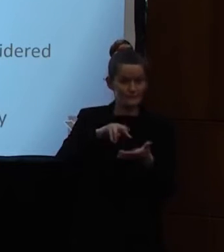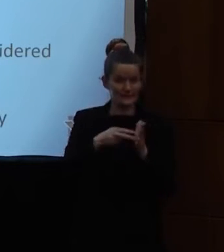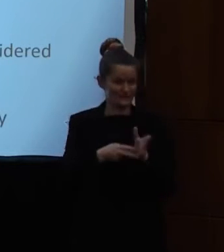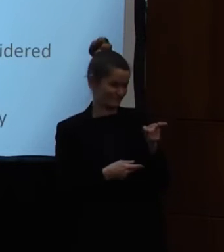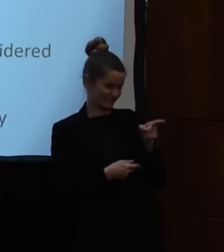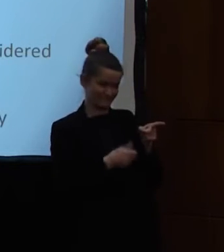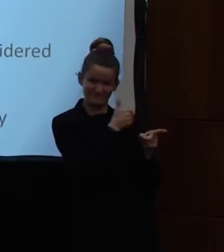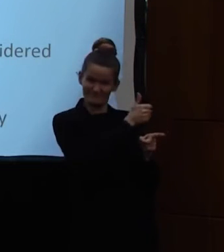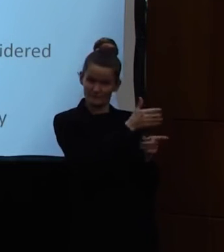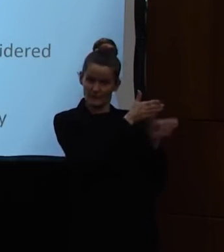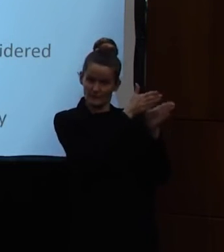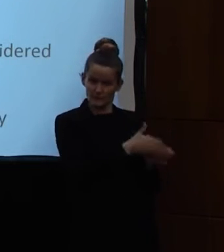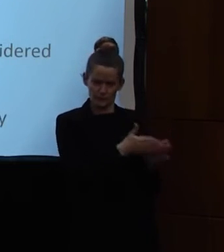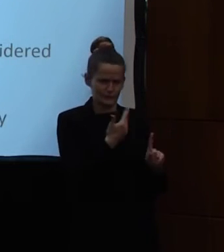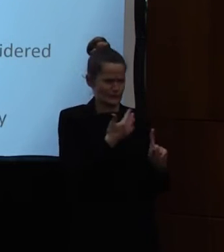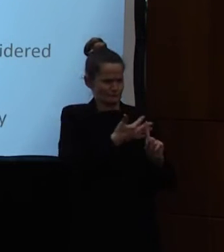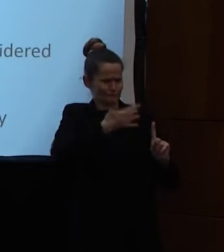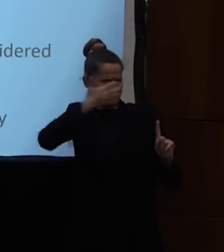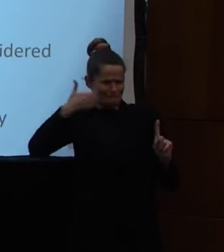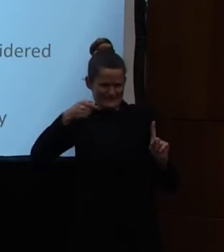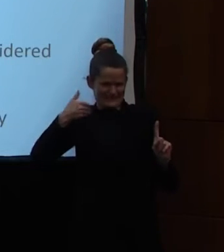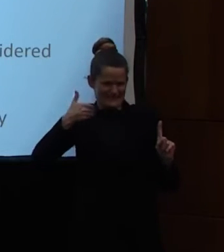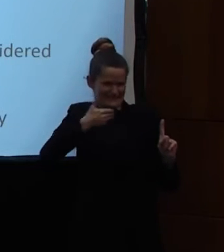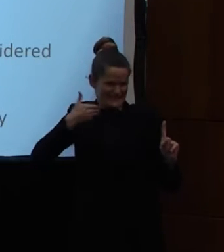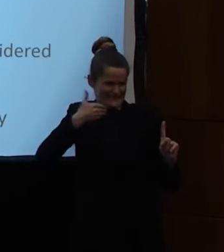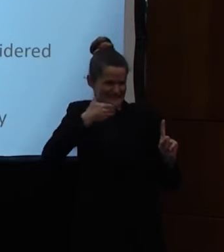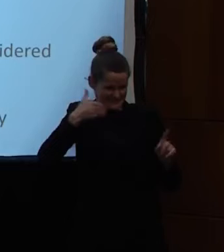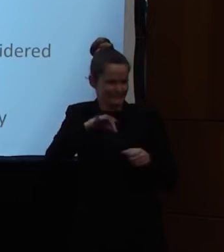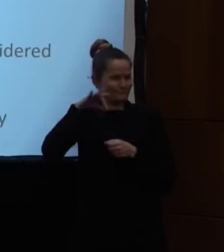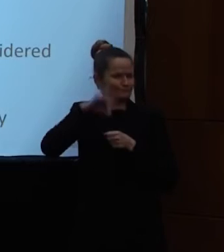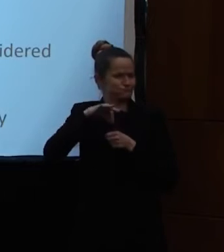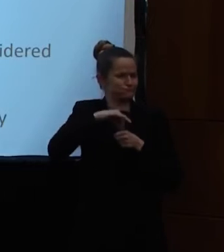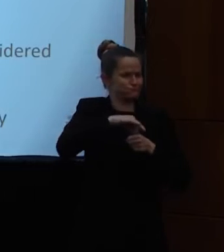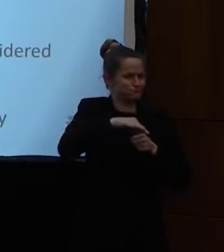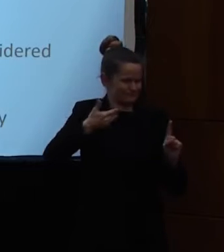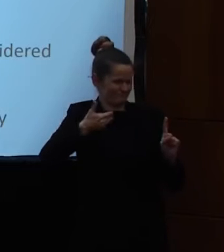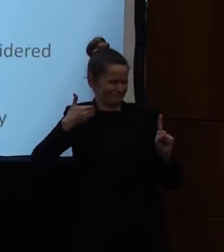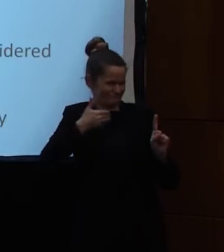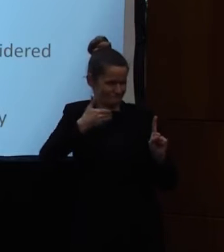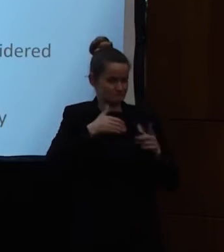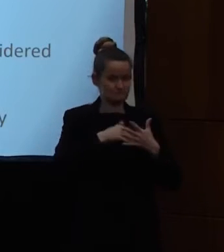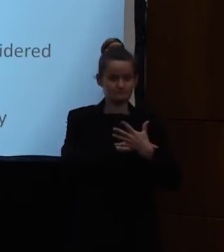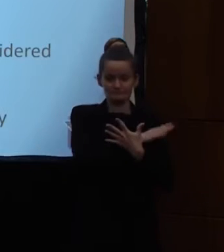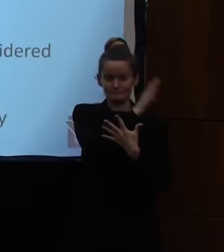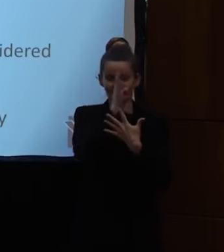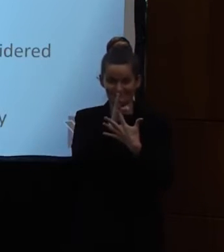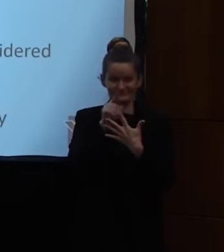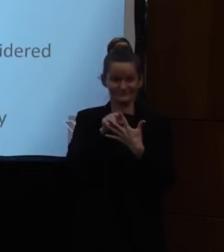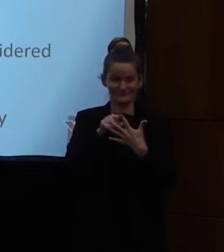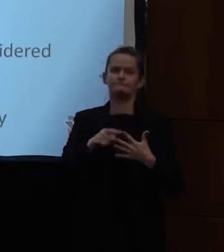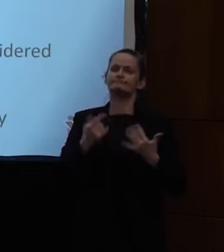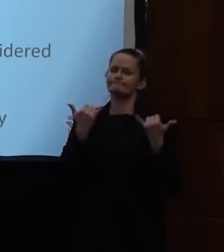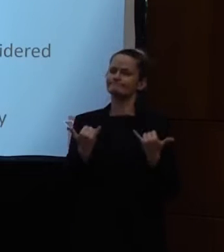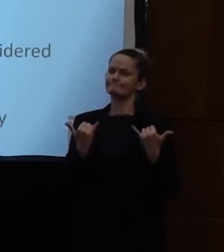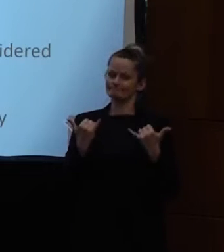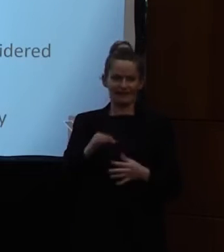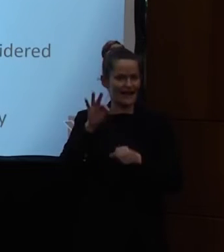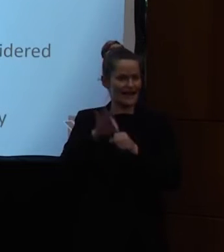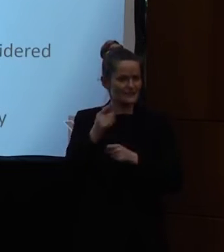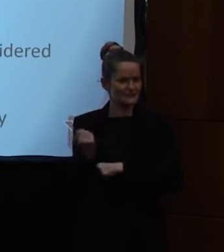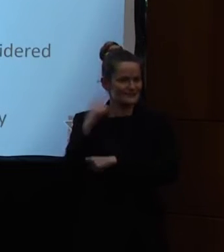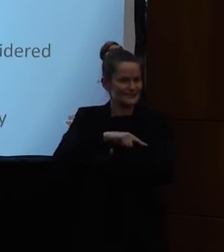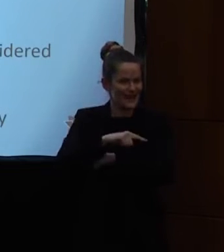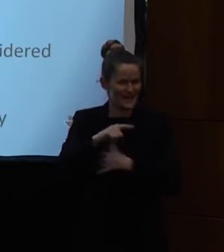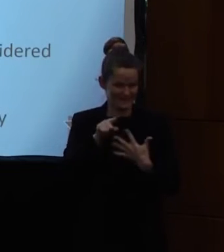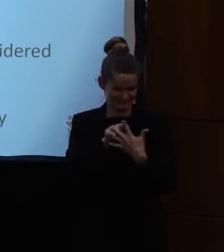days of early voting. The election day votes, those are folks who have voted in a precinct on election day today. The mailed absentee,